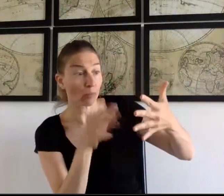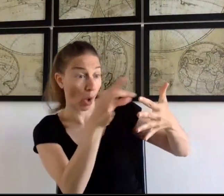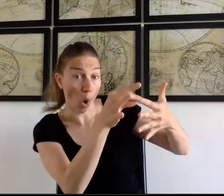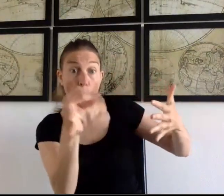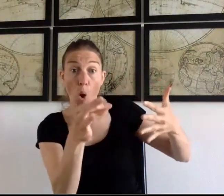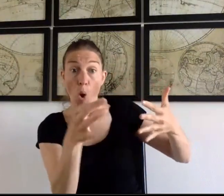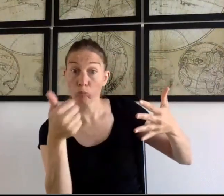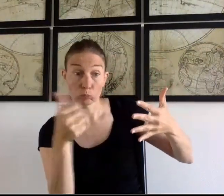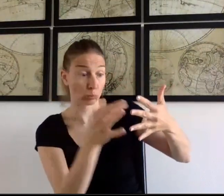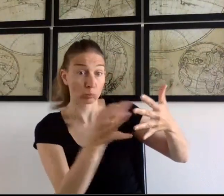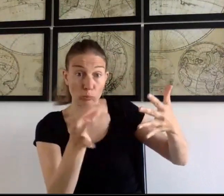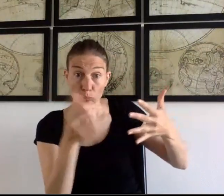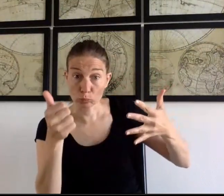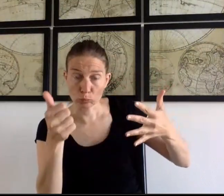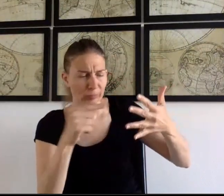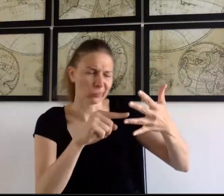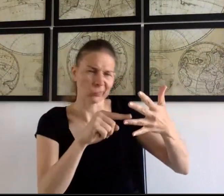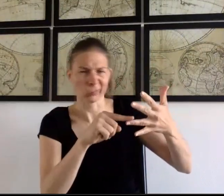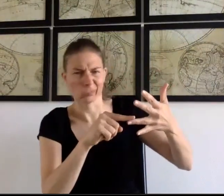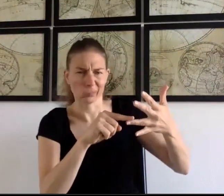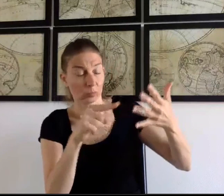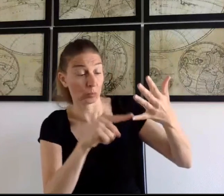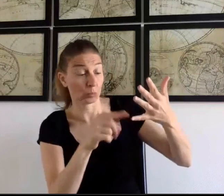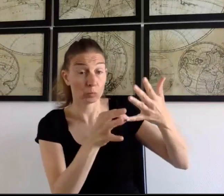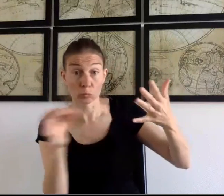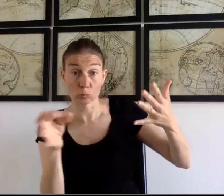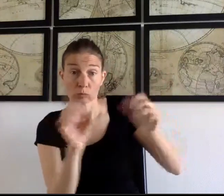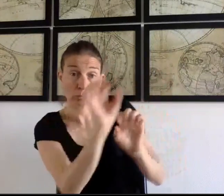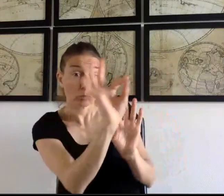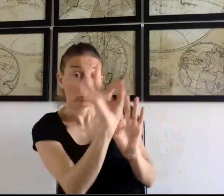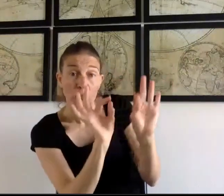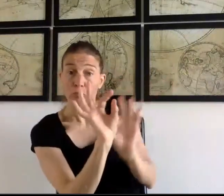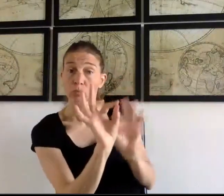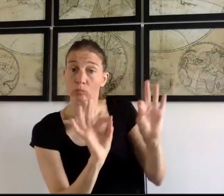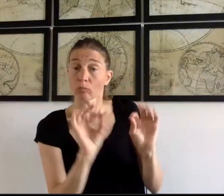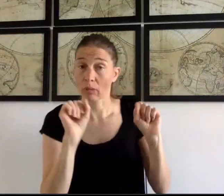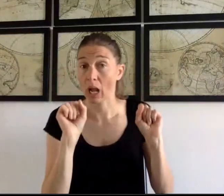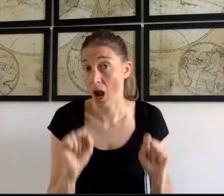of promising practice, you know, whether that's about drawing on different